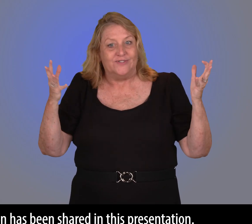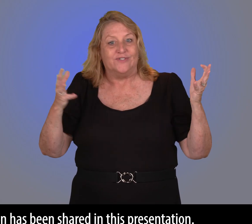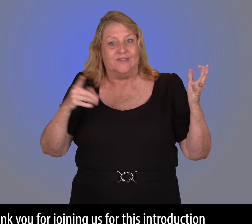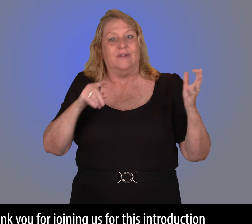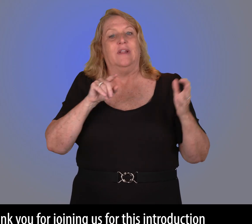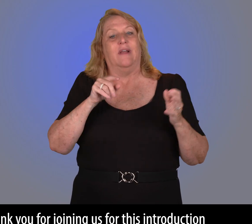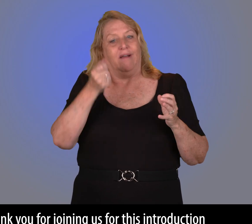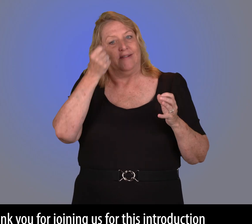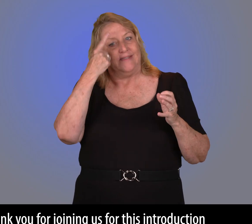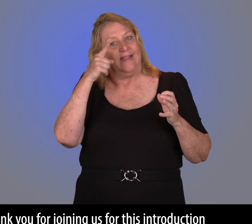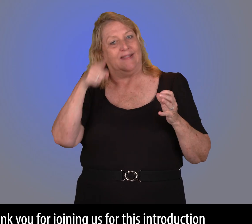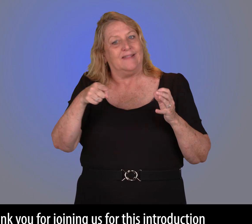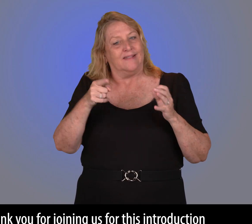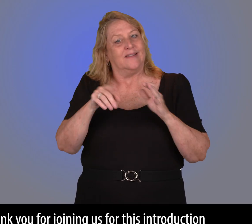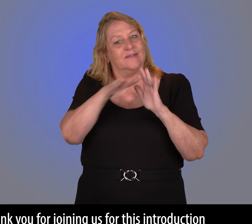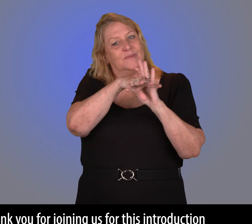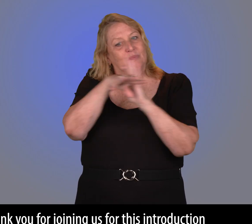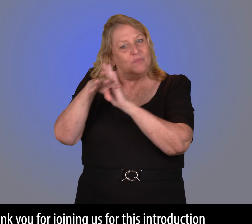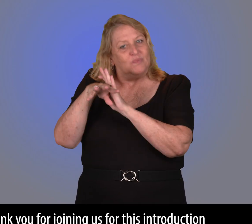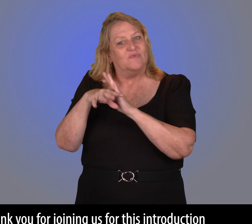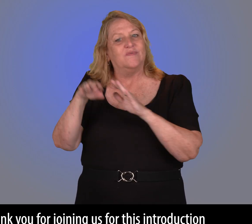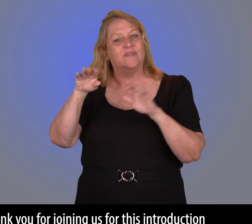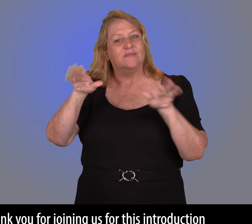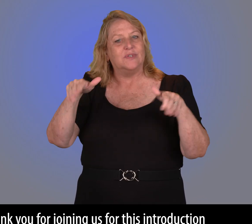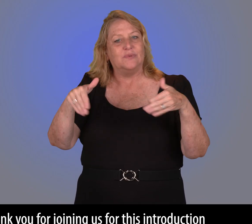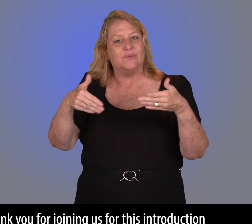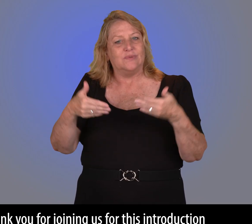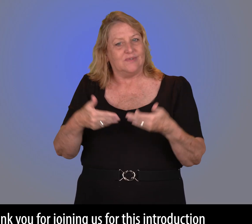We would like to thank you for joining us for this introduction